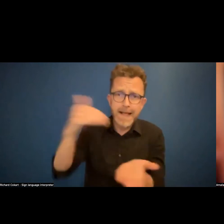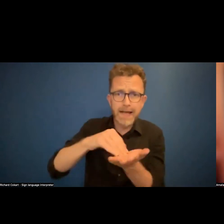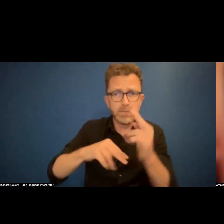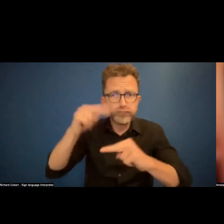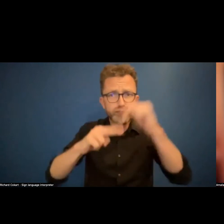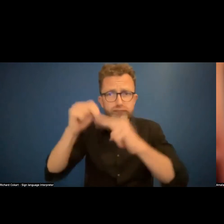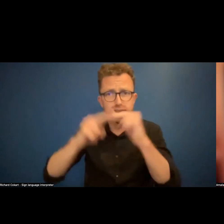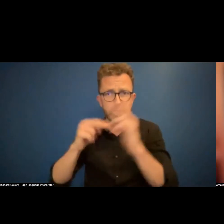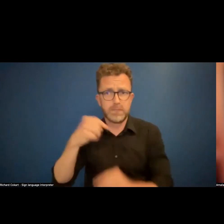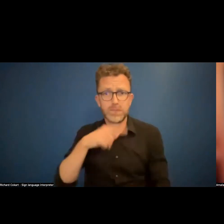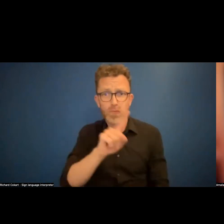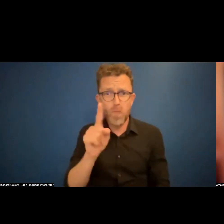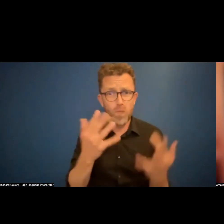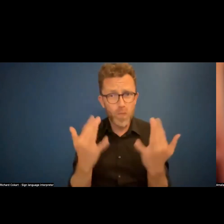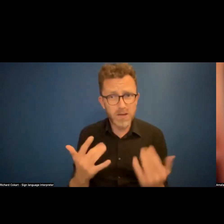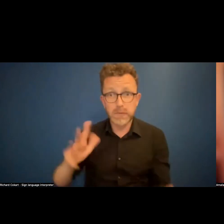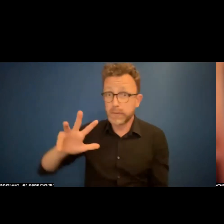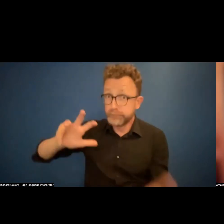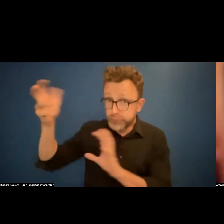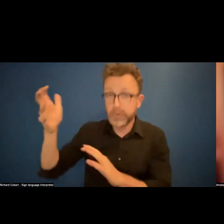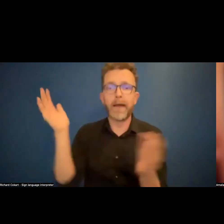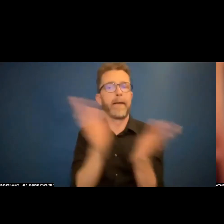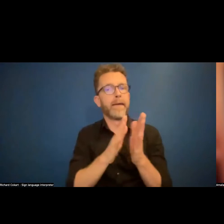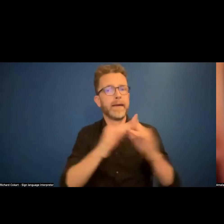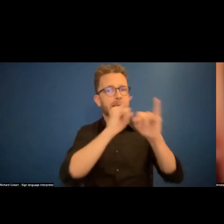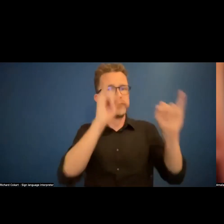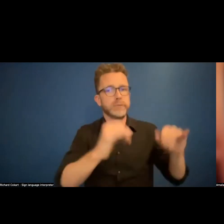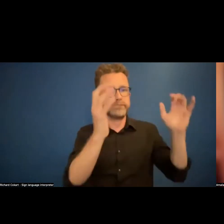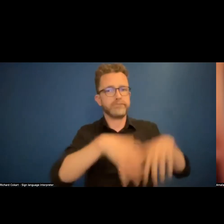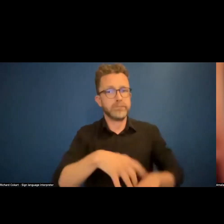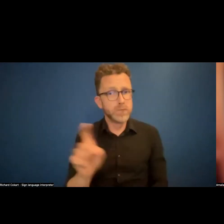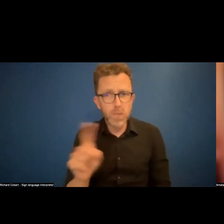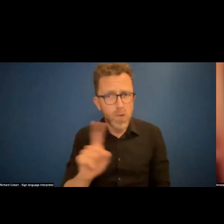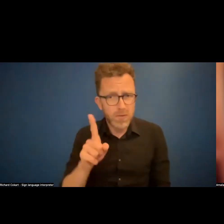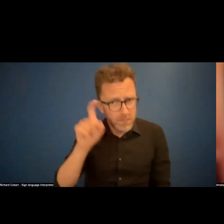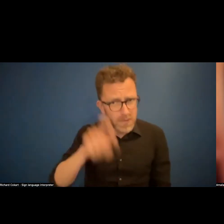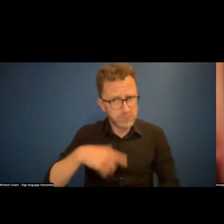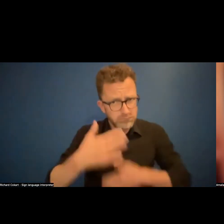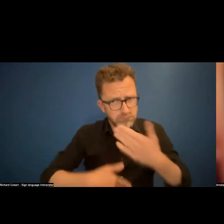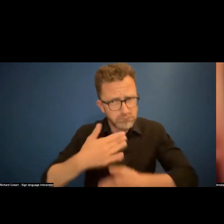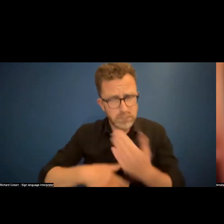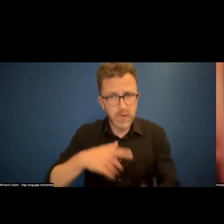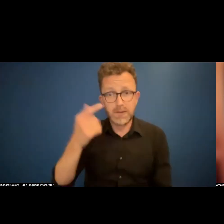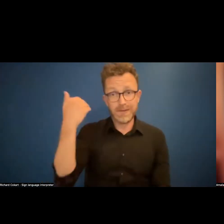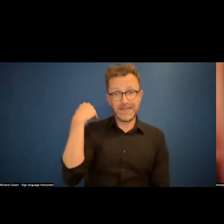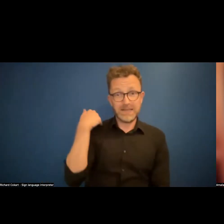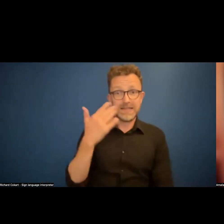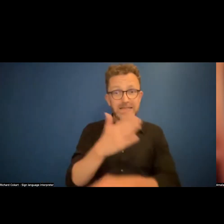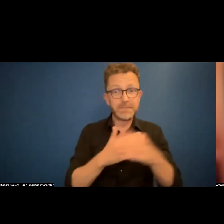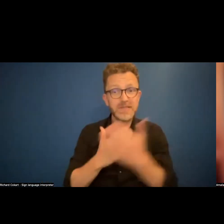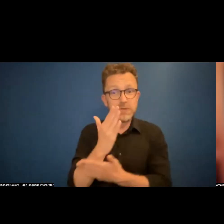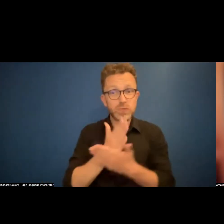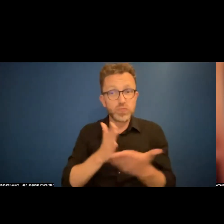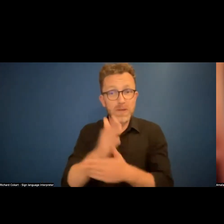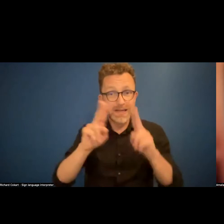the ideological, political, sanitary, and legal framework that sustains the